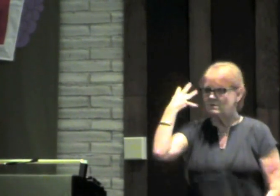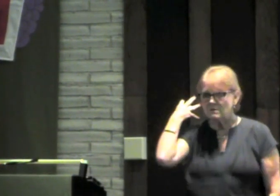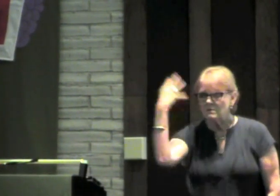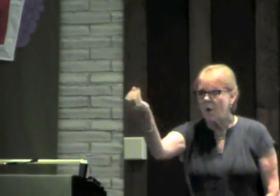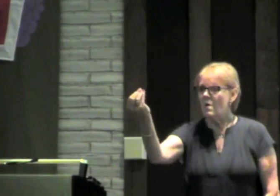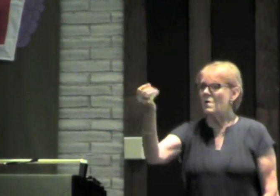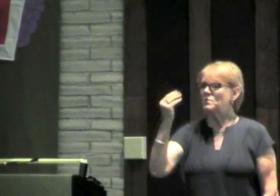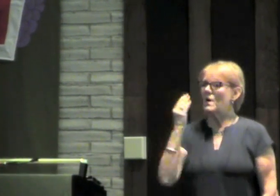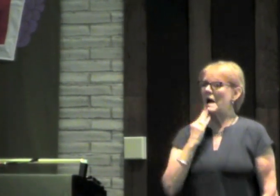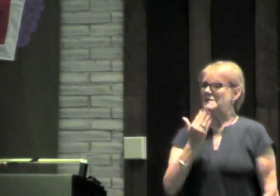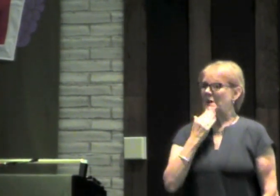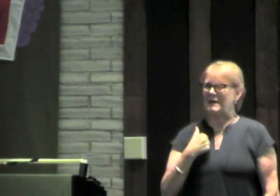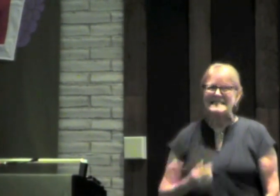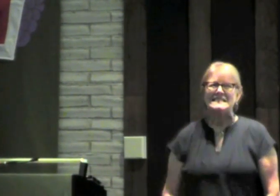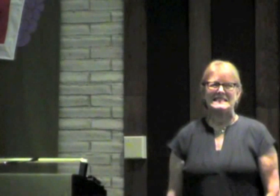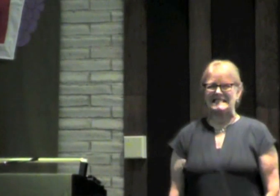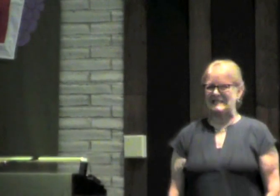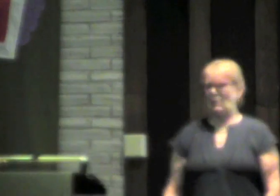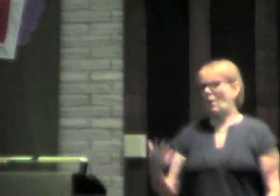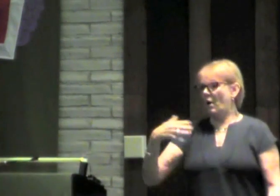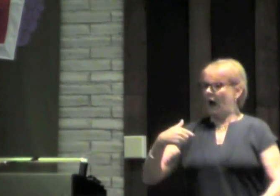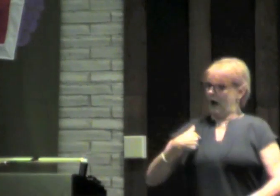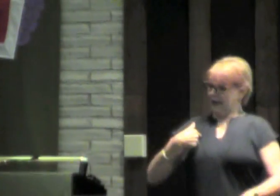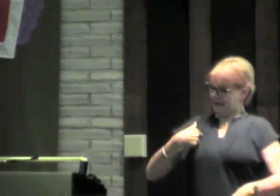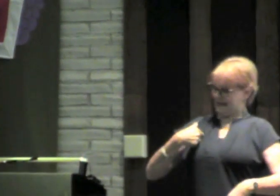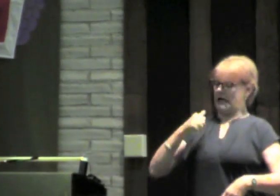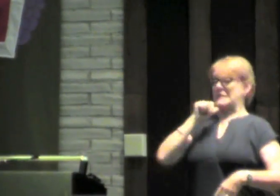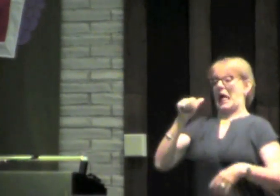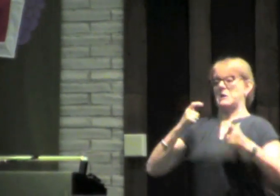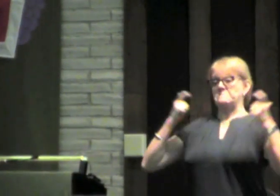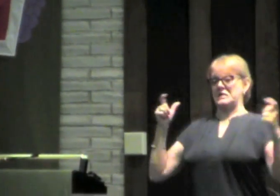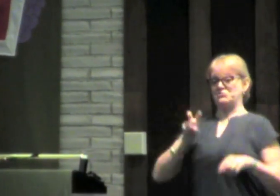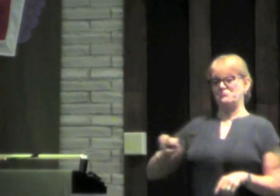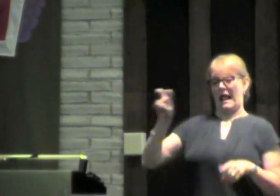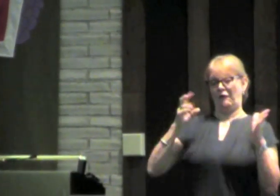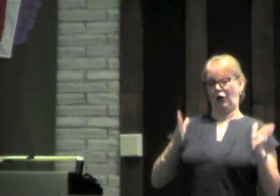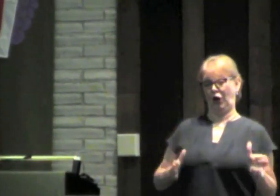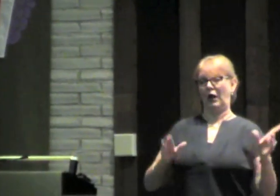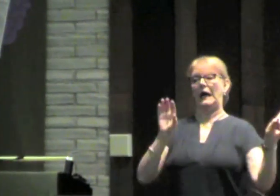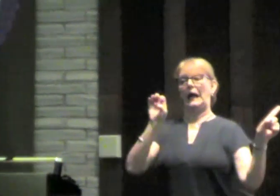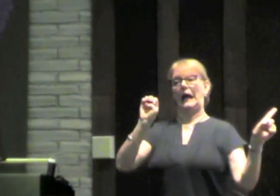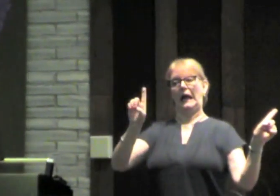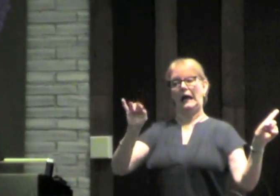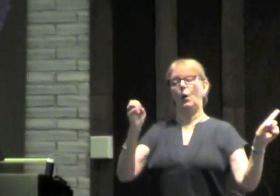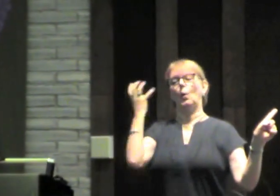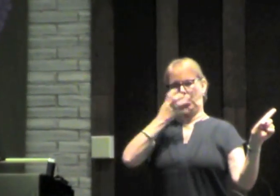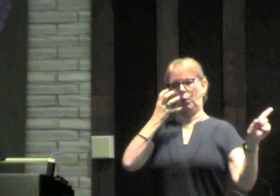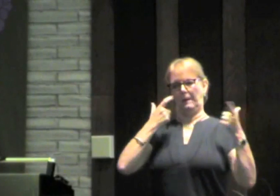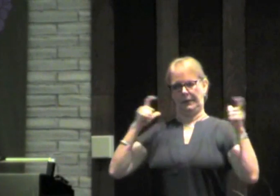Anyway, he told me a few years ago that he really, truly wanted to go to Israel. And you know, I am not a big